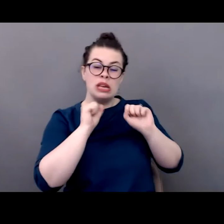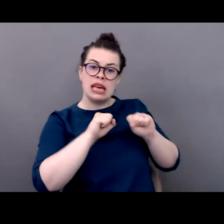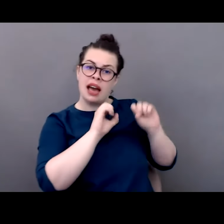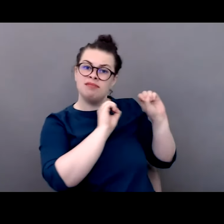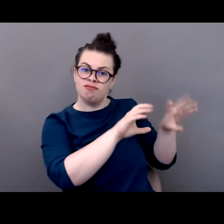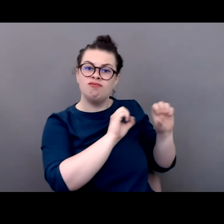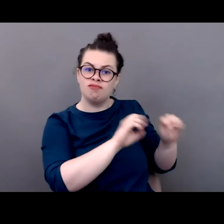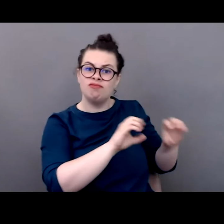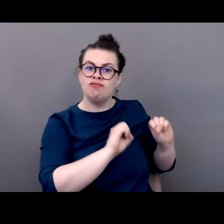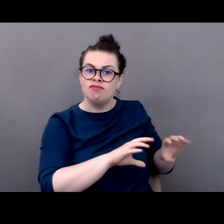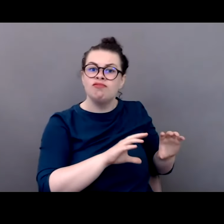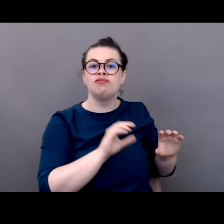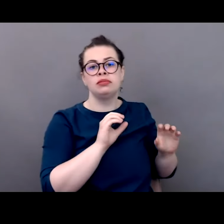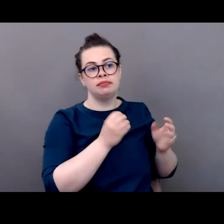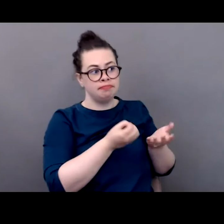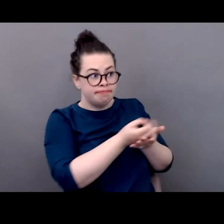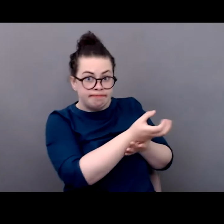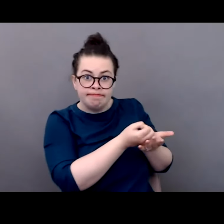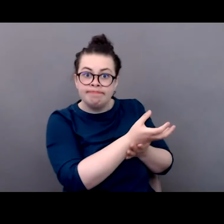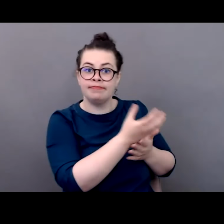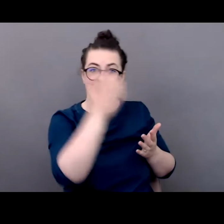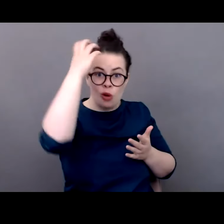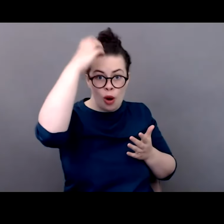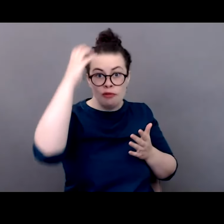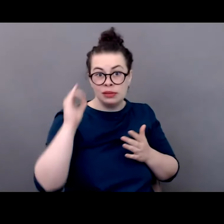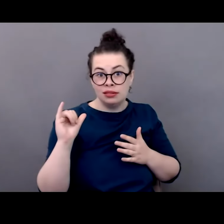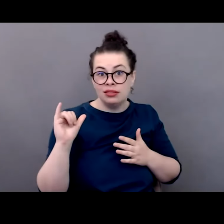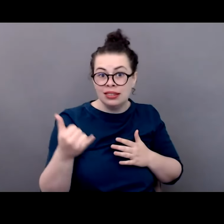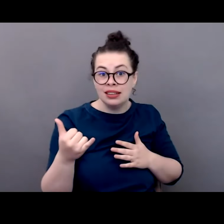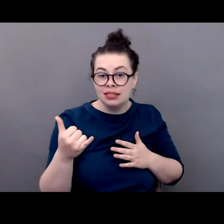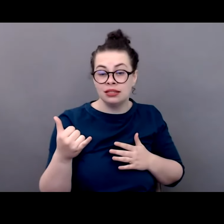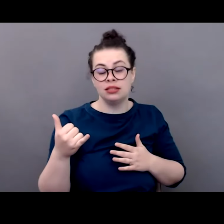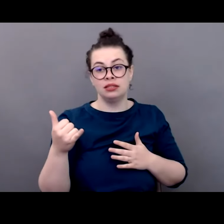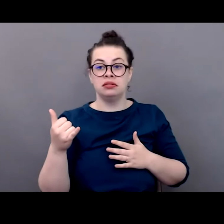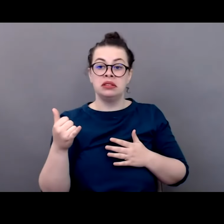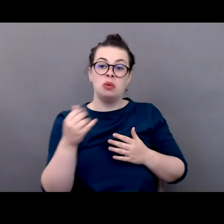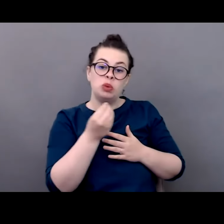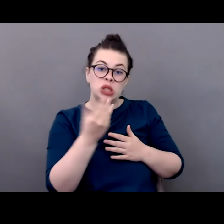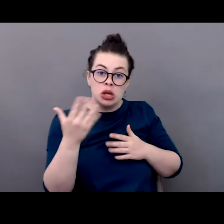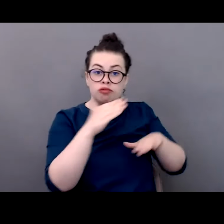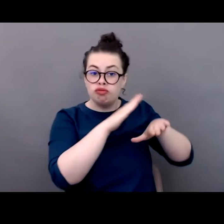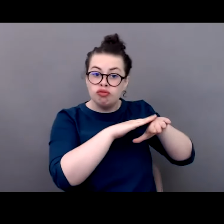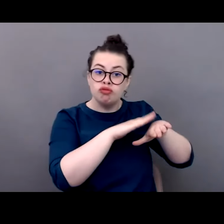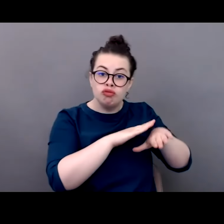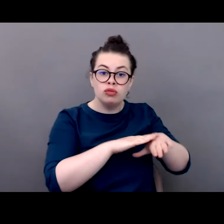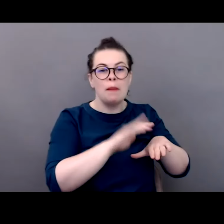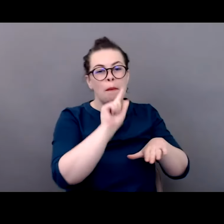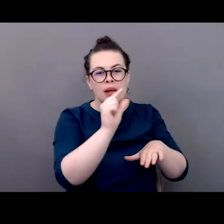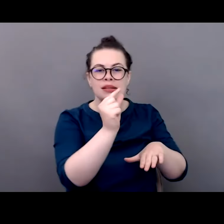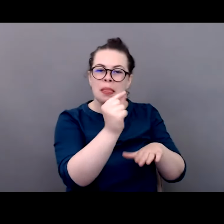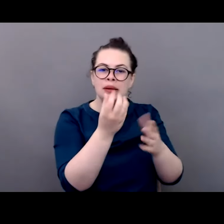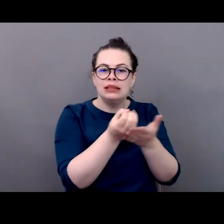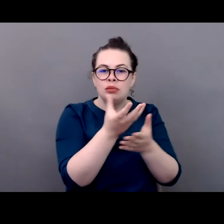committee, to inform and to provide it with relevant recommendations to the state party